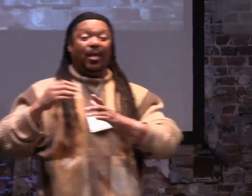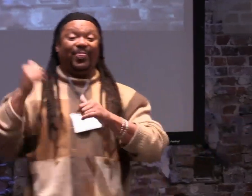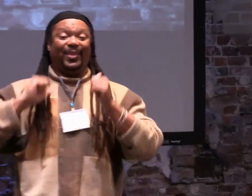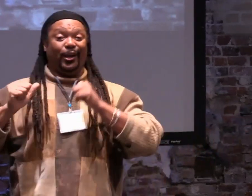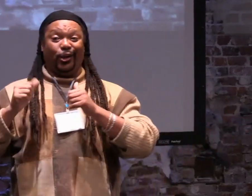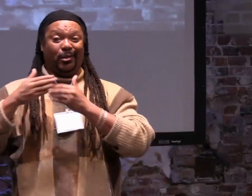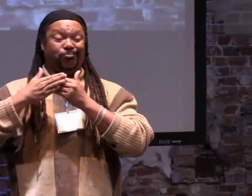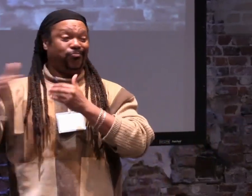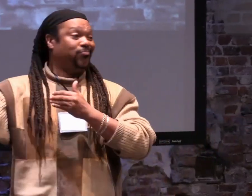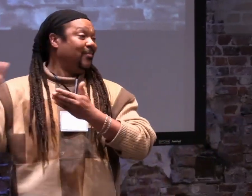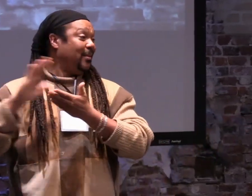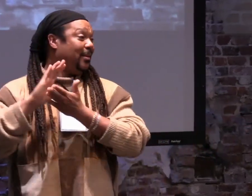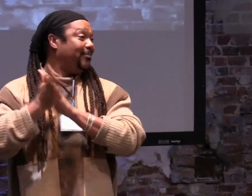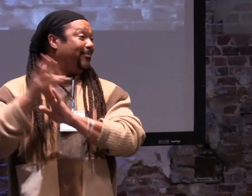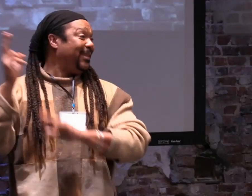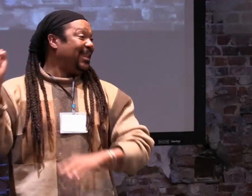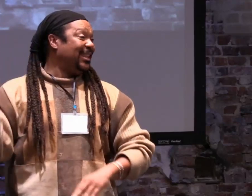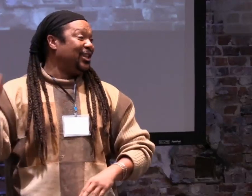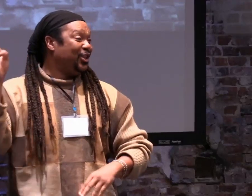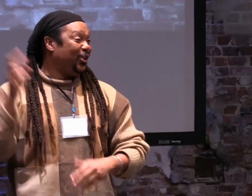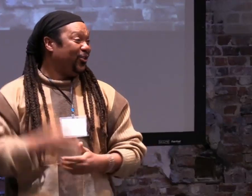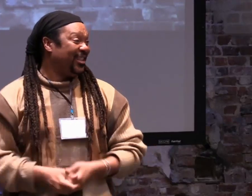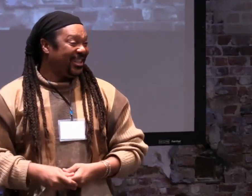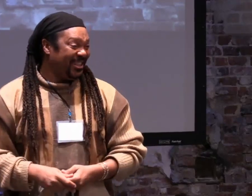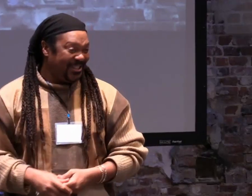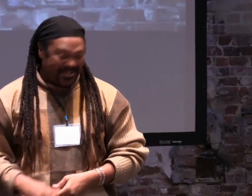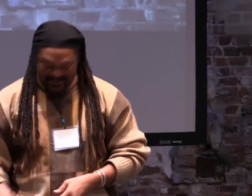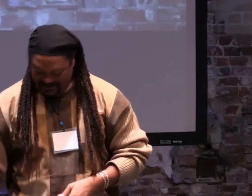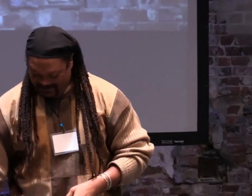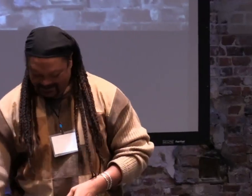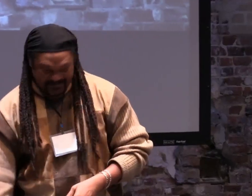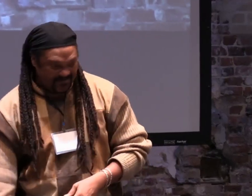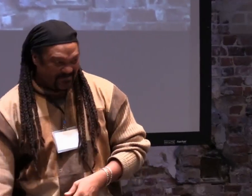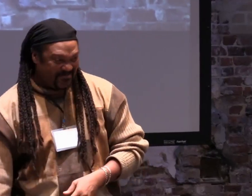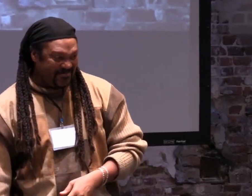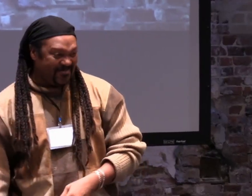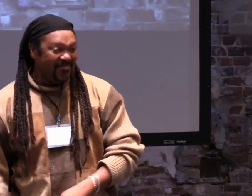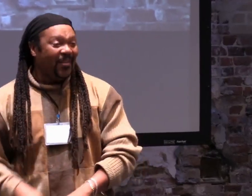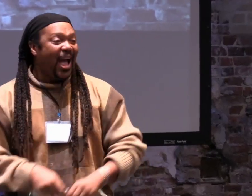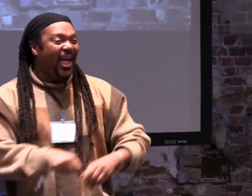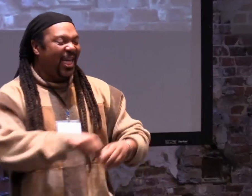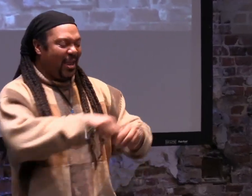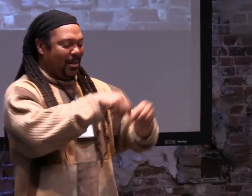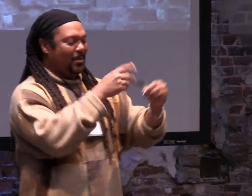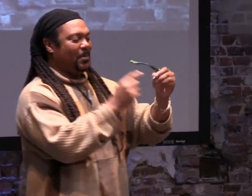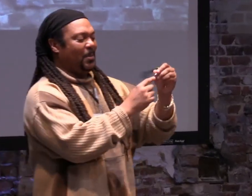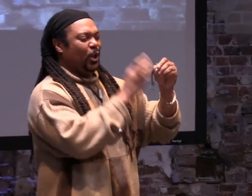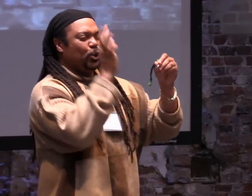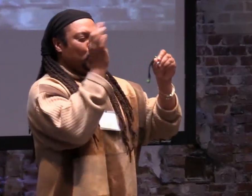And he saw my interest and took me under his wings, and the rest is history.